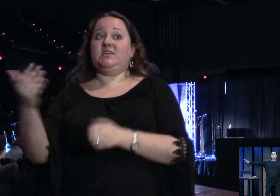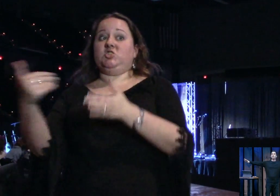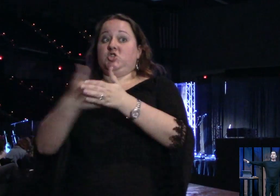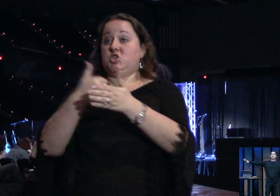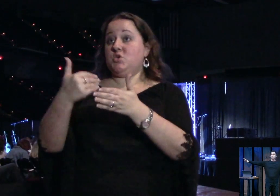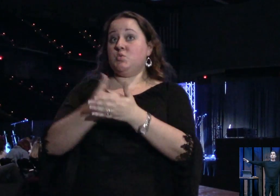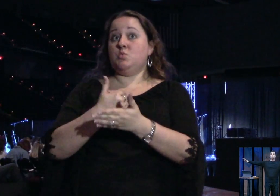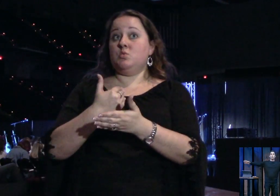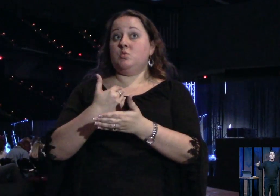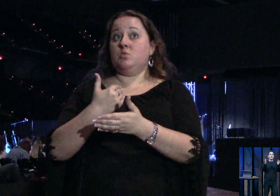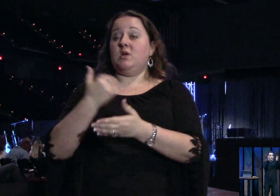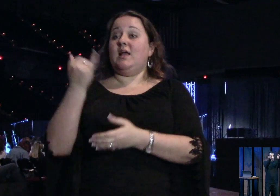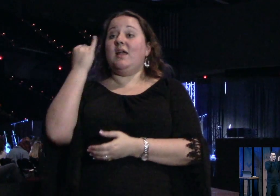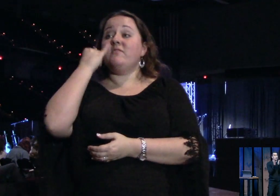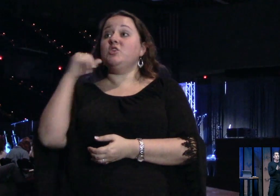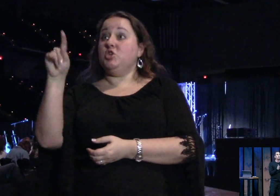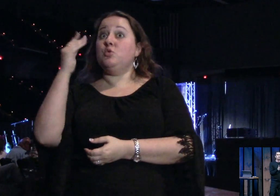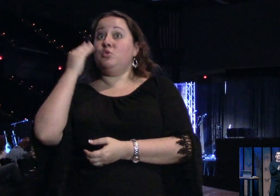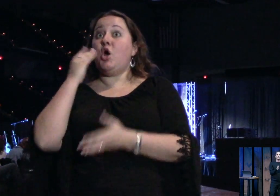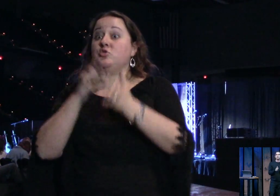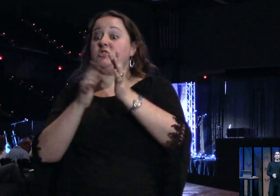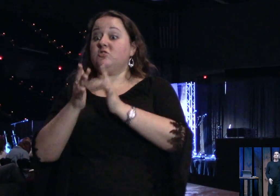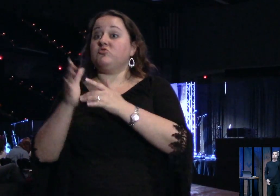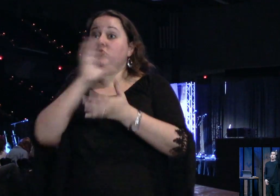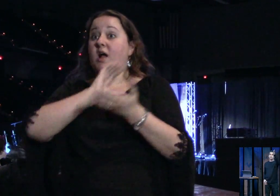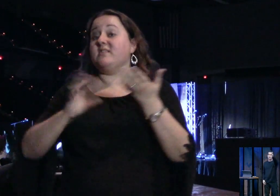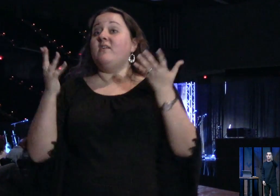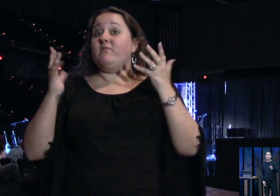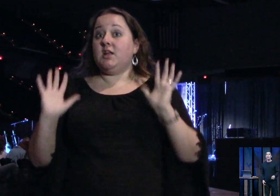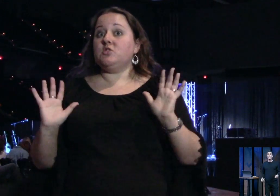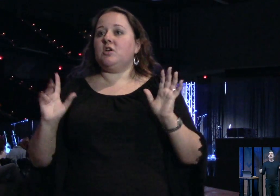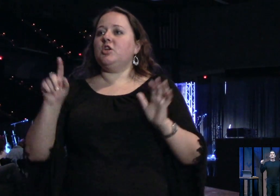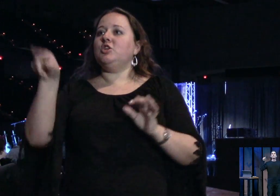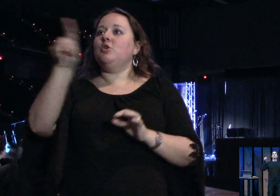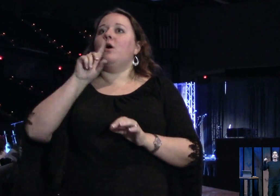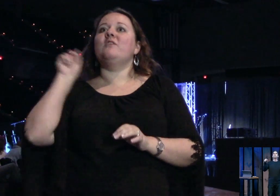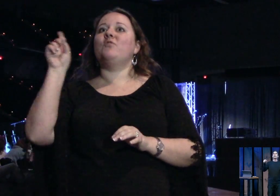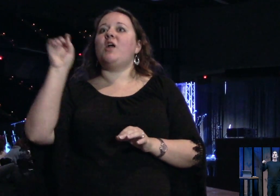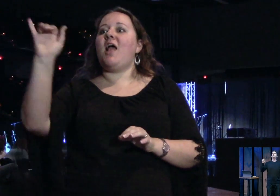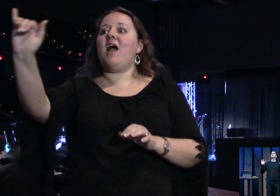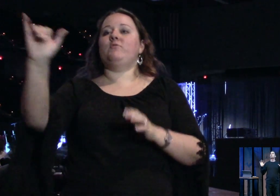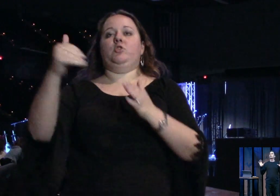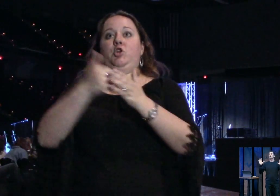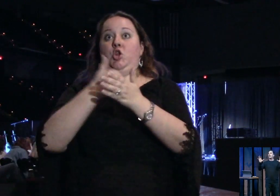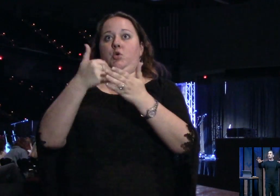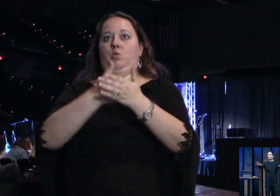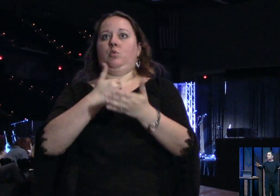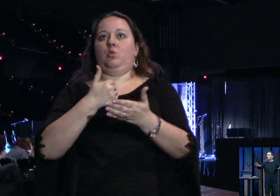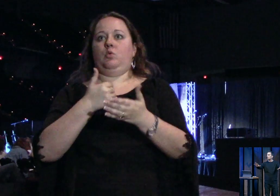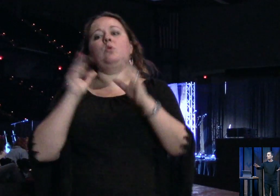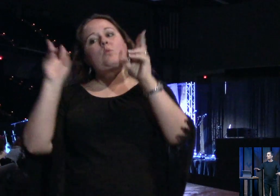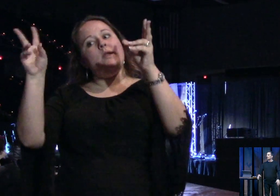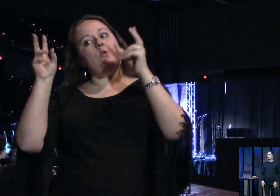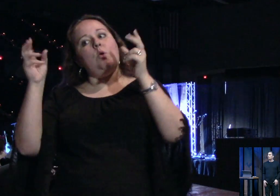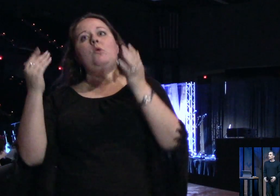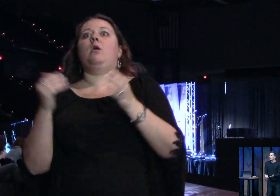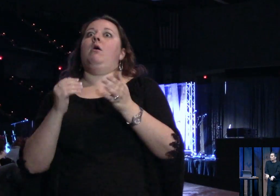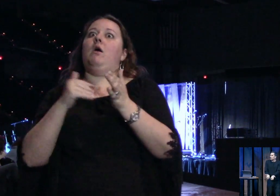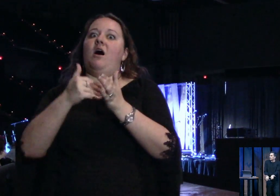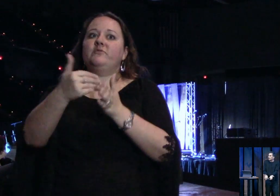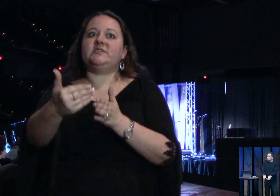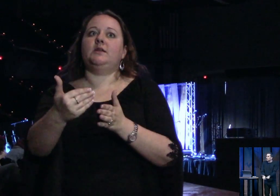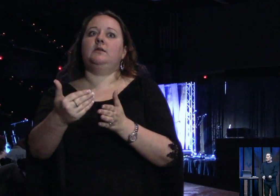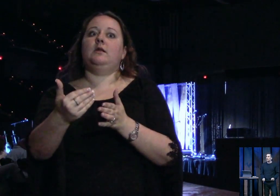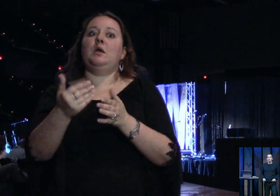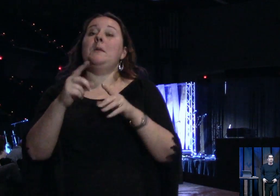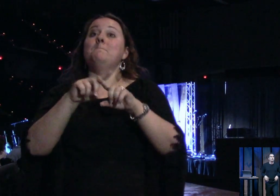business of making things new. If you know Jesus Christ in a personal way, then you are forever new. Now, we quote